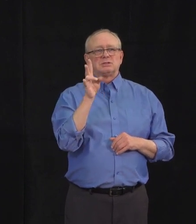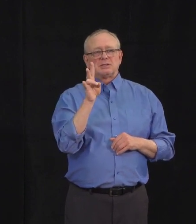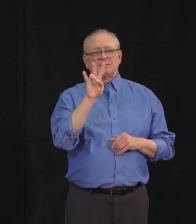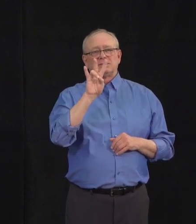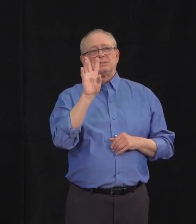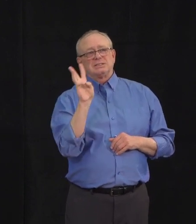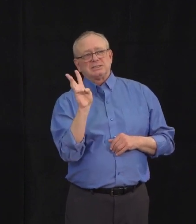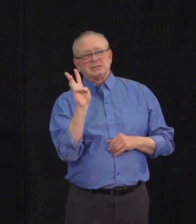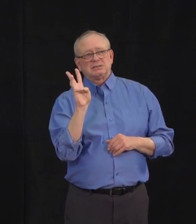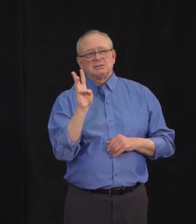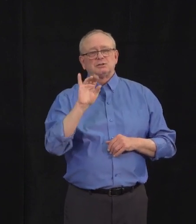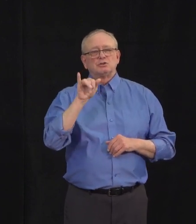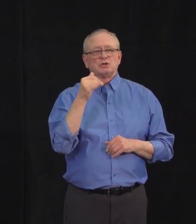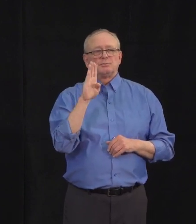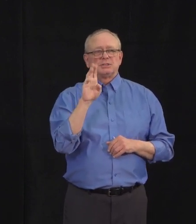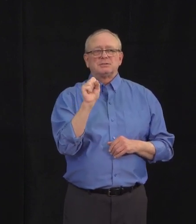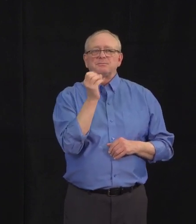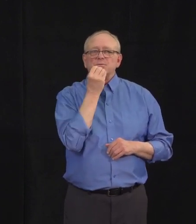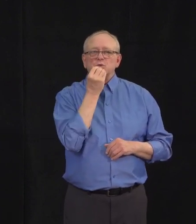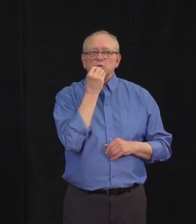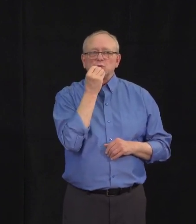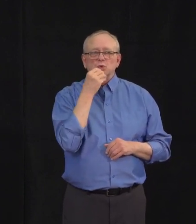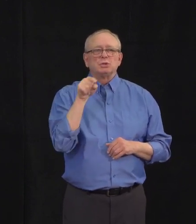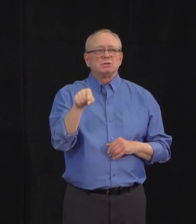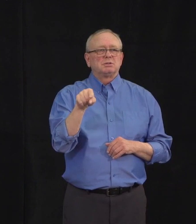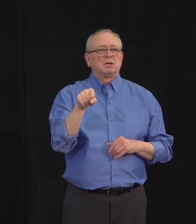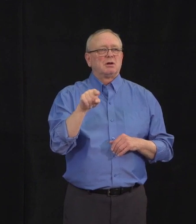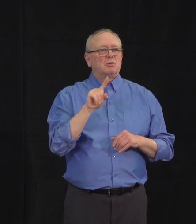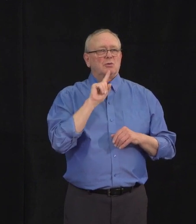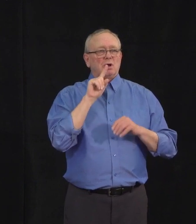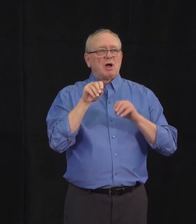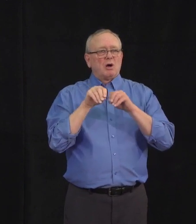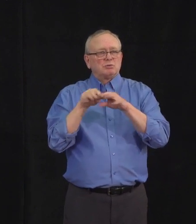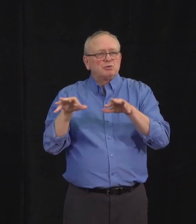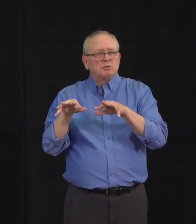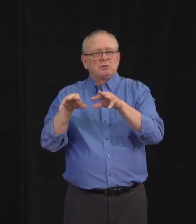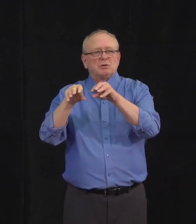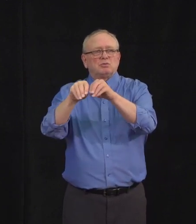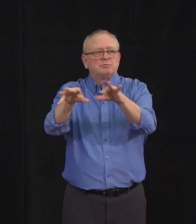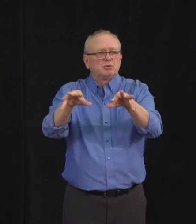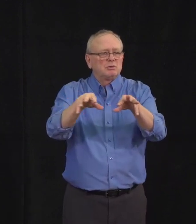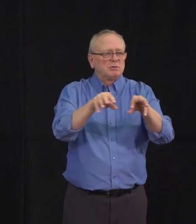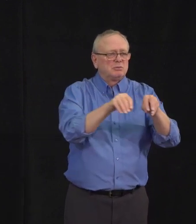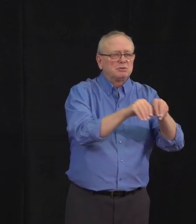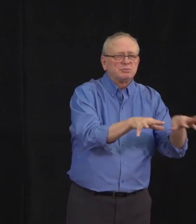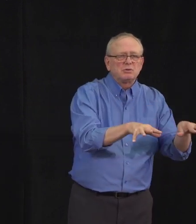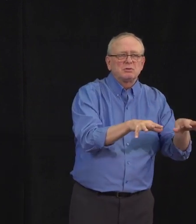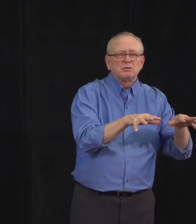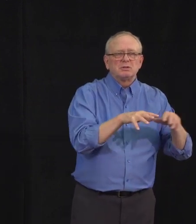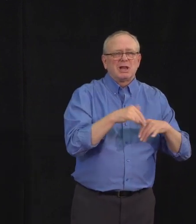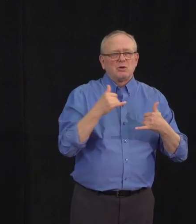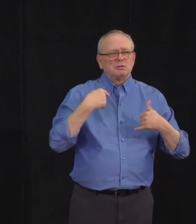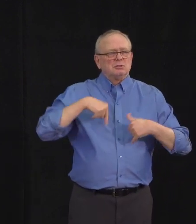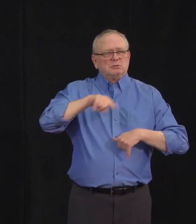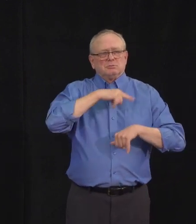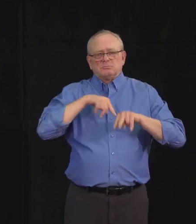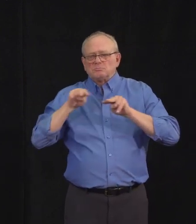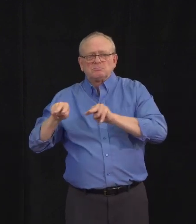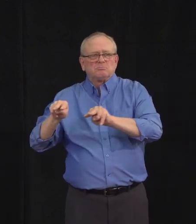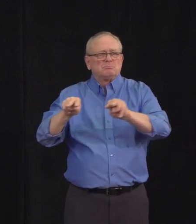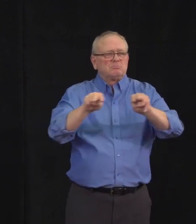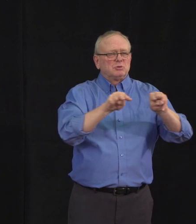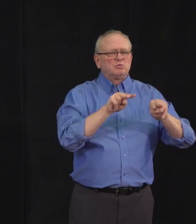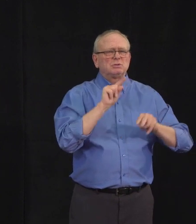have taken every outbreak seriously and have used our fundamental outbreak control principles to limit spread in settings